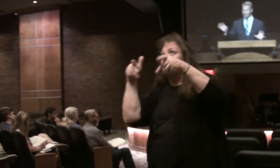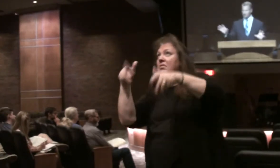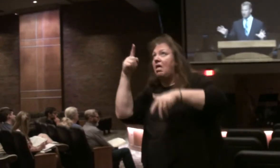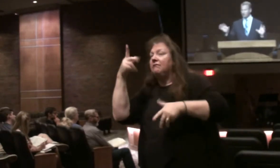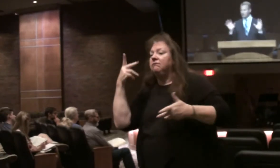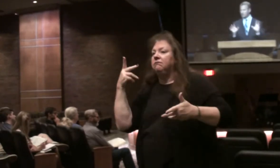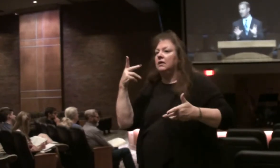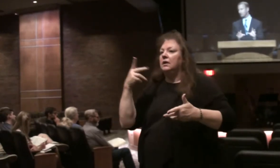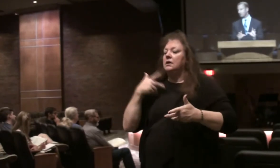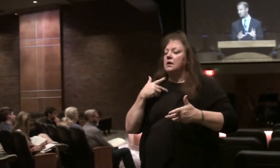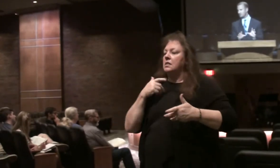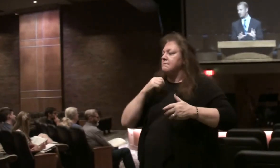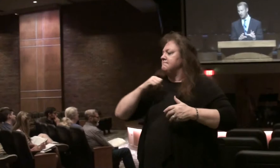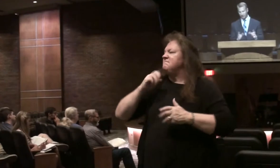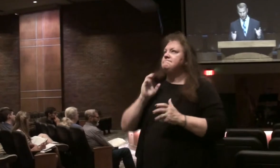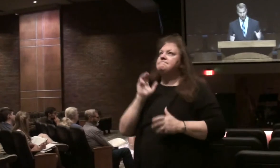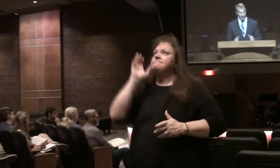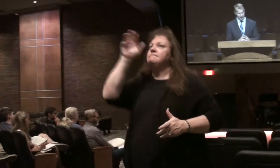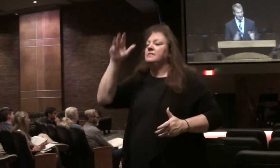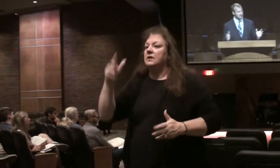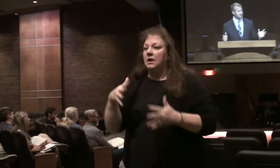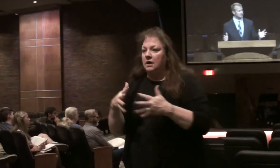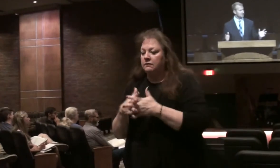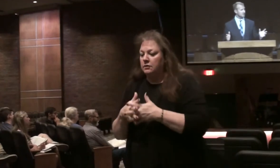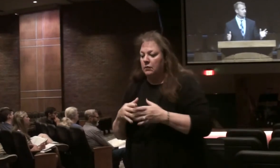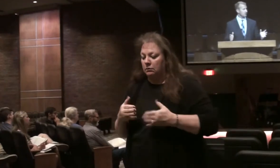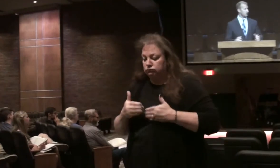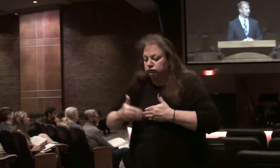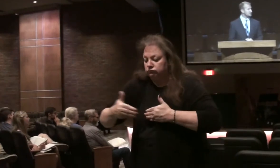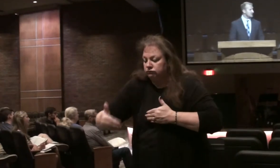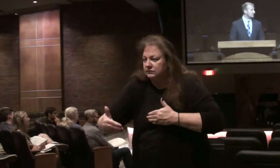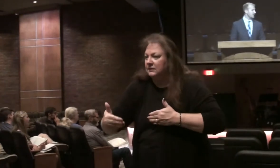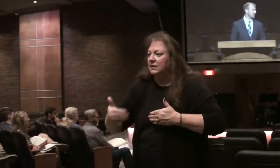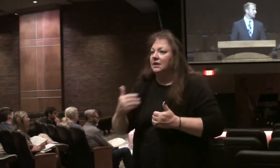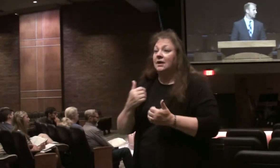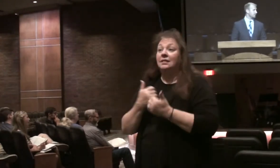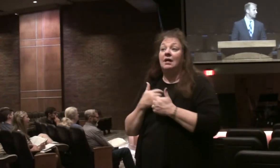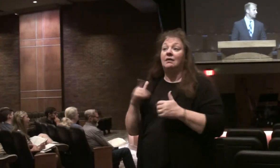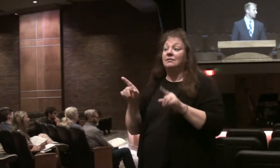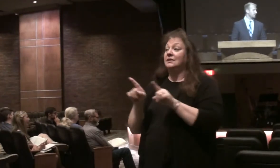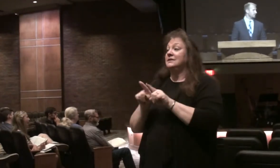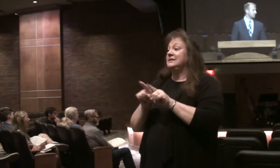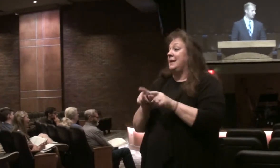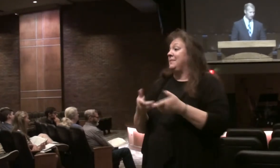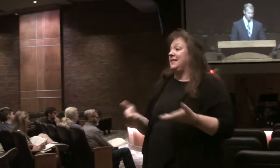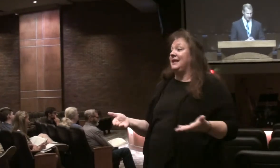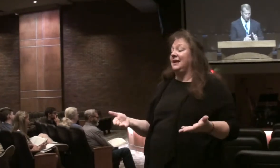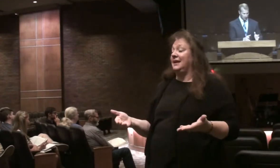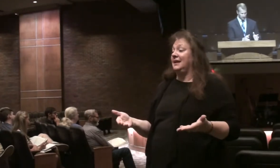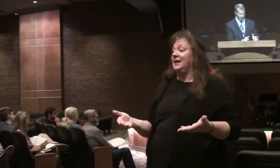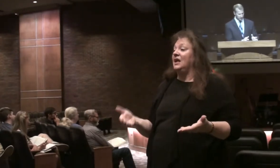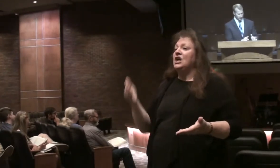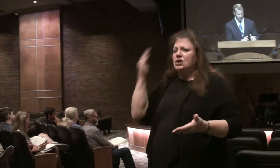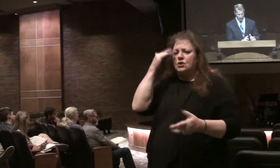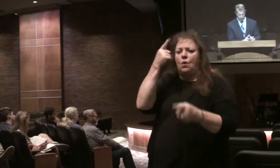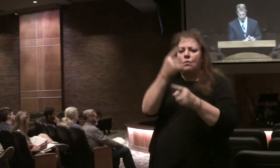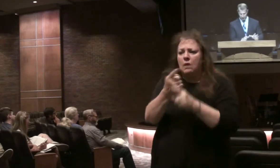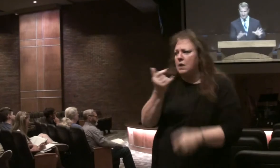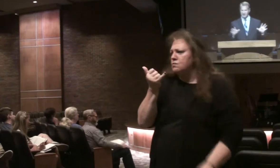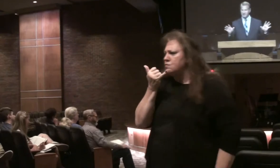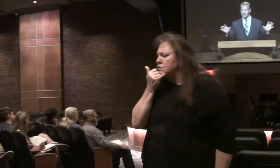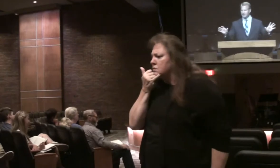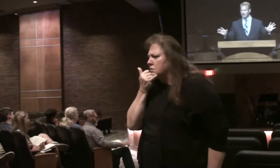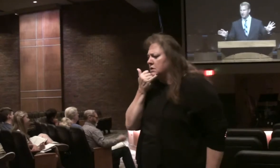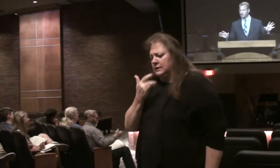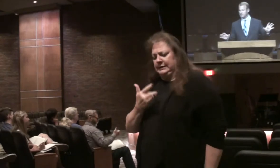Know the score to make the right move. You know, football, down and distance. Well, love, same thing. Not only know what's right and wrong, but